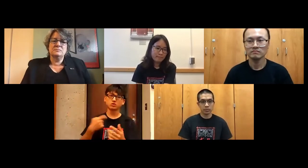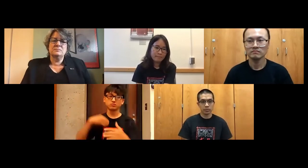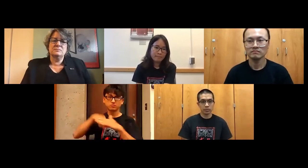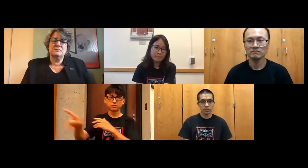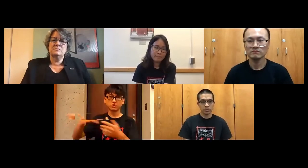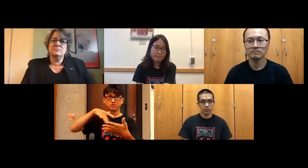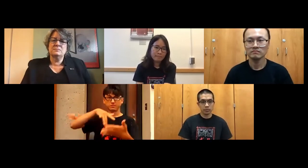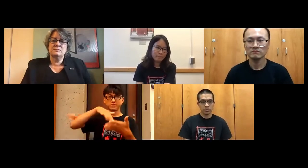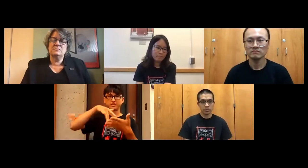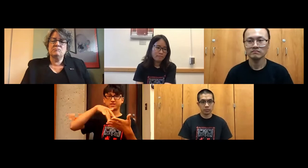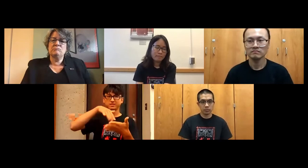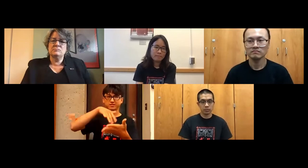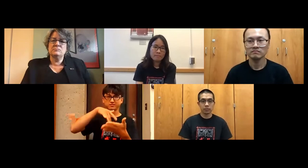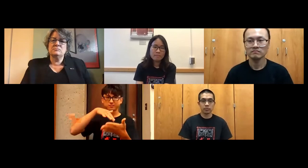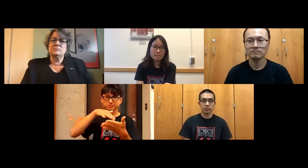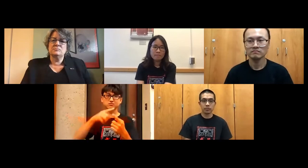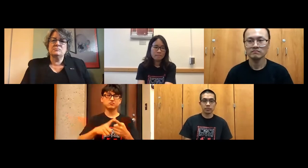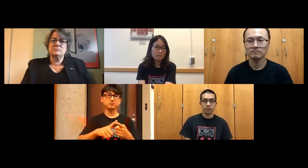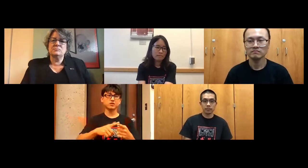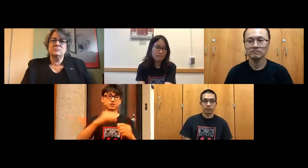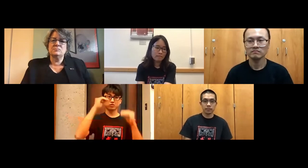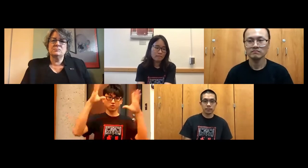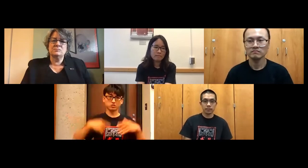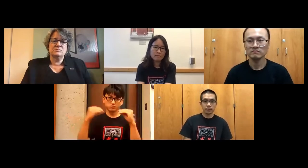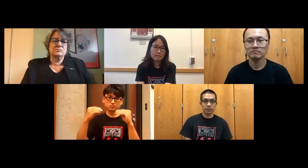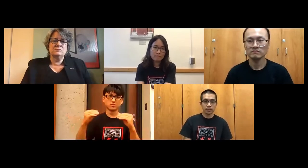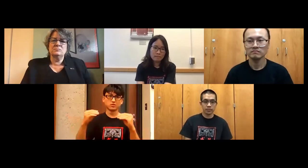And had a better education, and I studied more